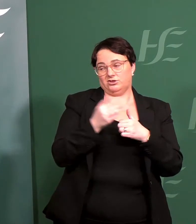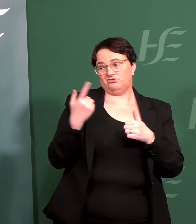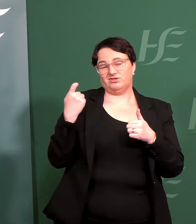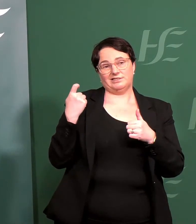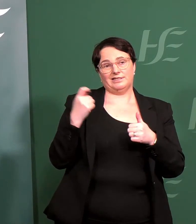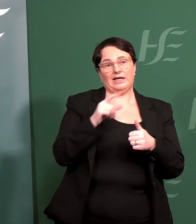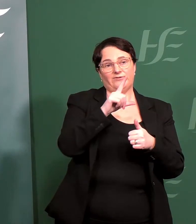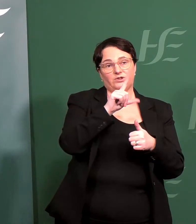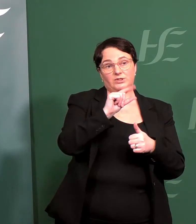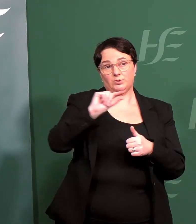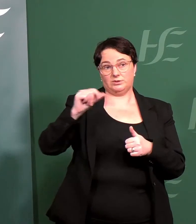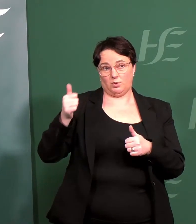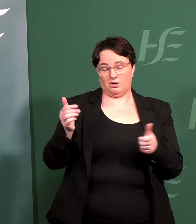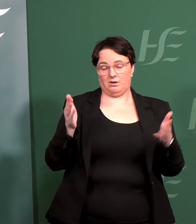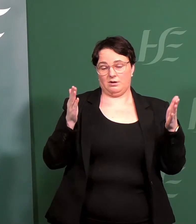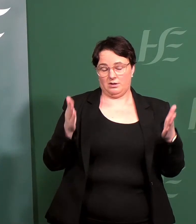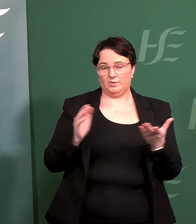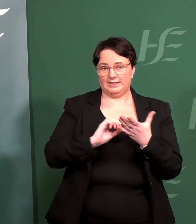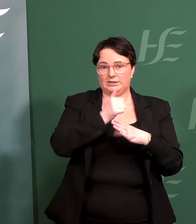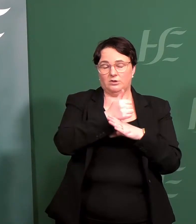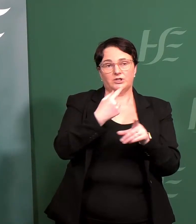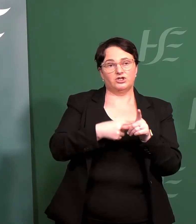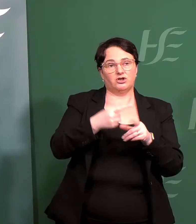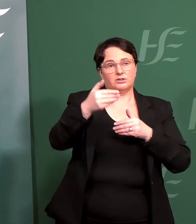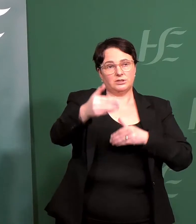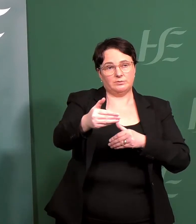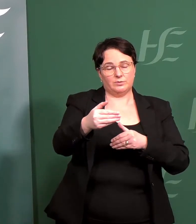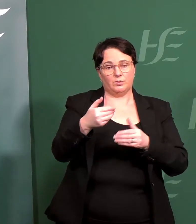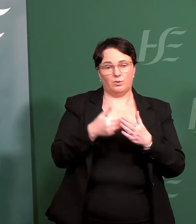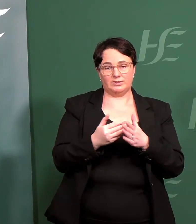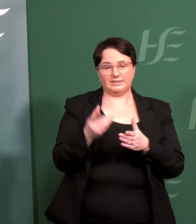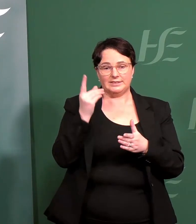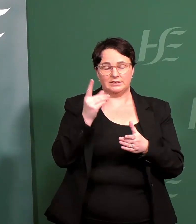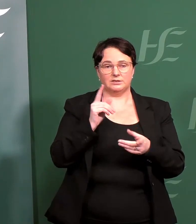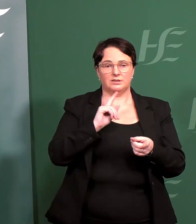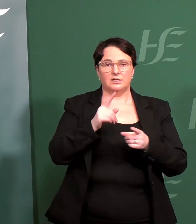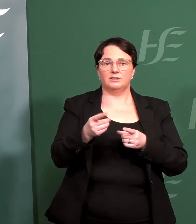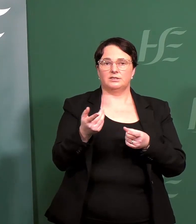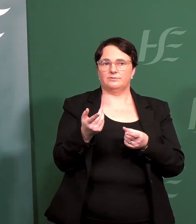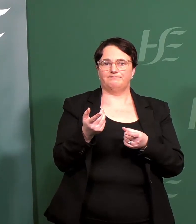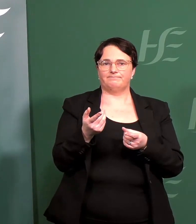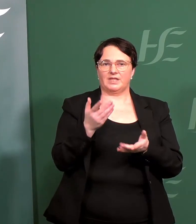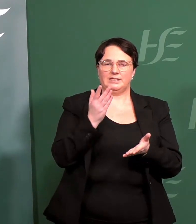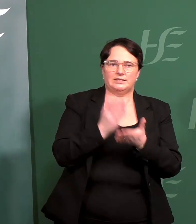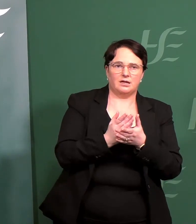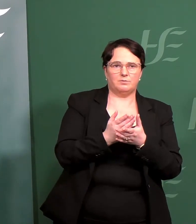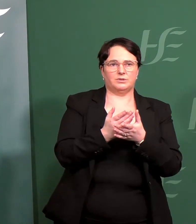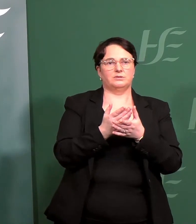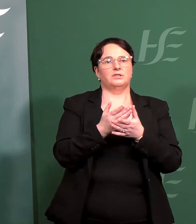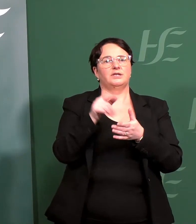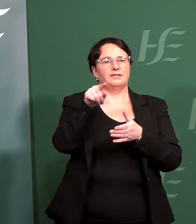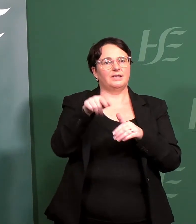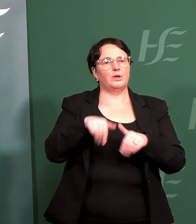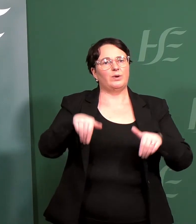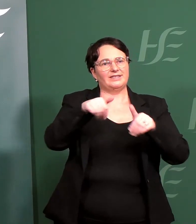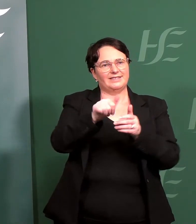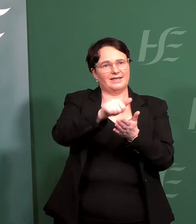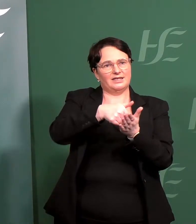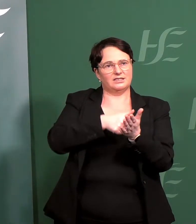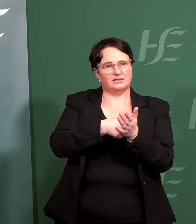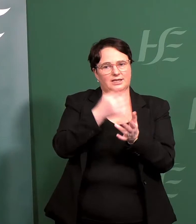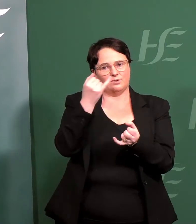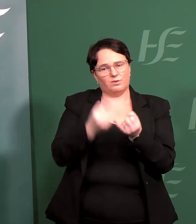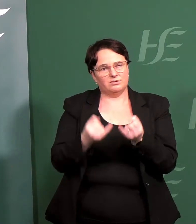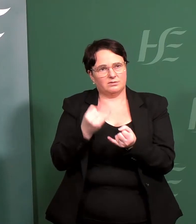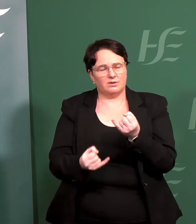by. We wanted to put in place a range of actions to mitigate a further growth of the waiting lists. And very positively, even though